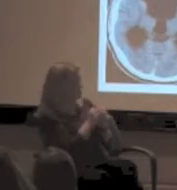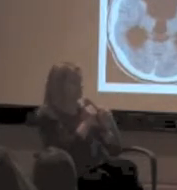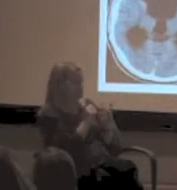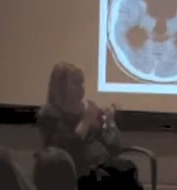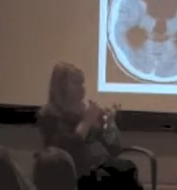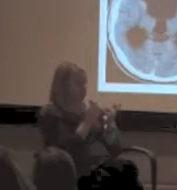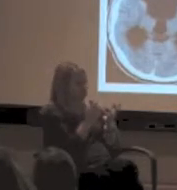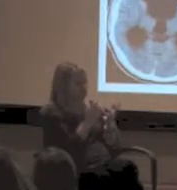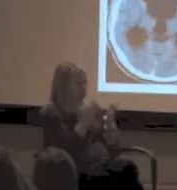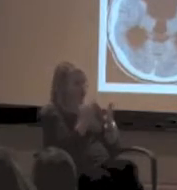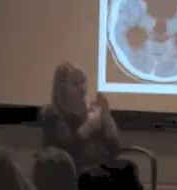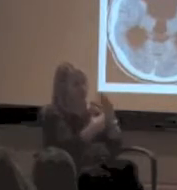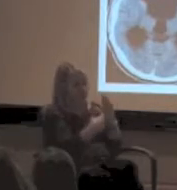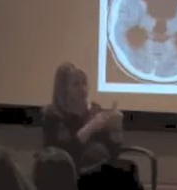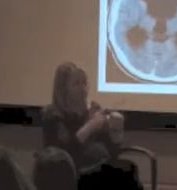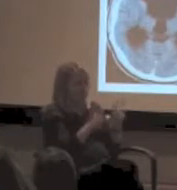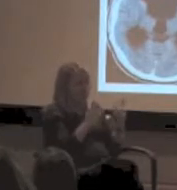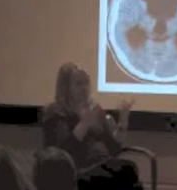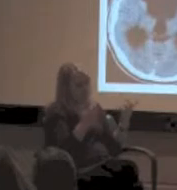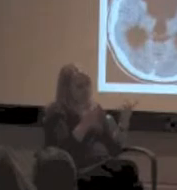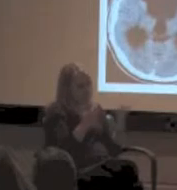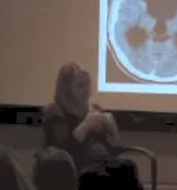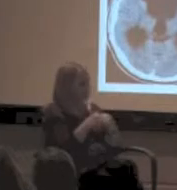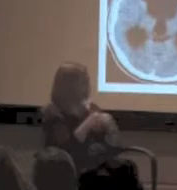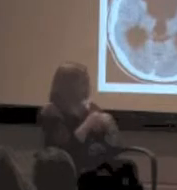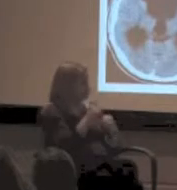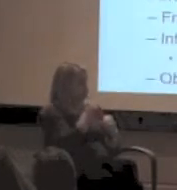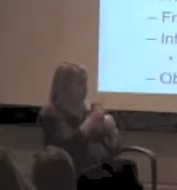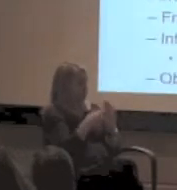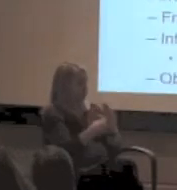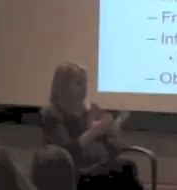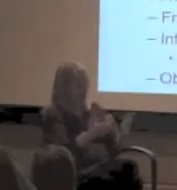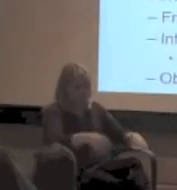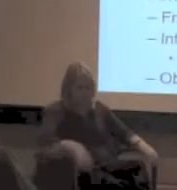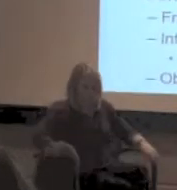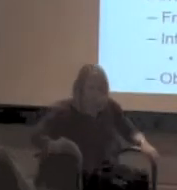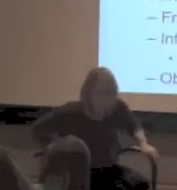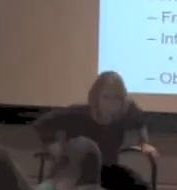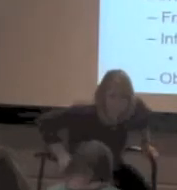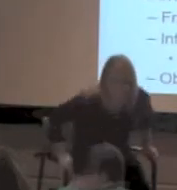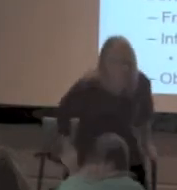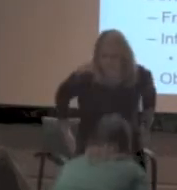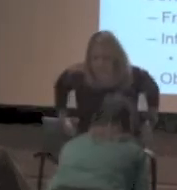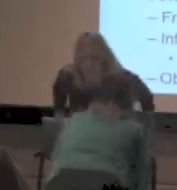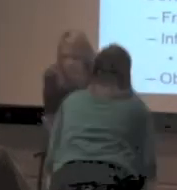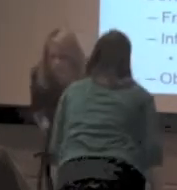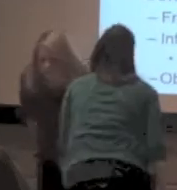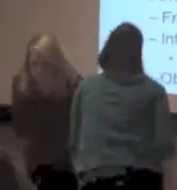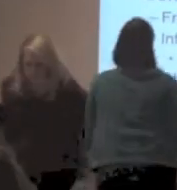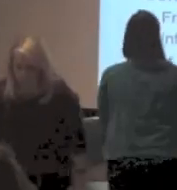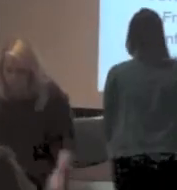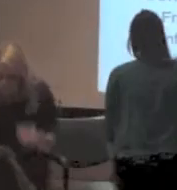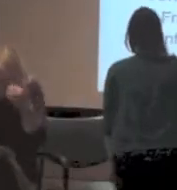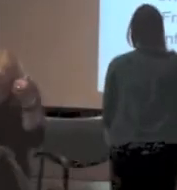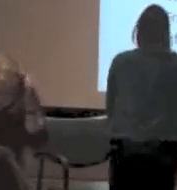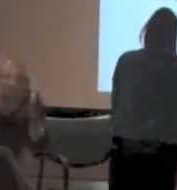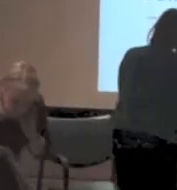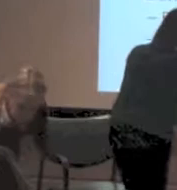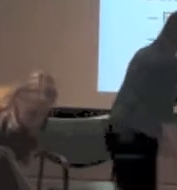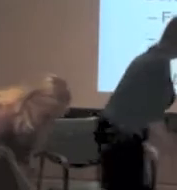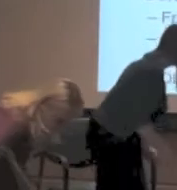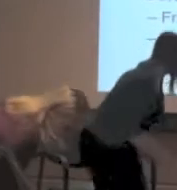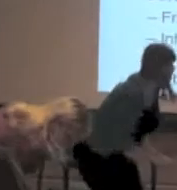exaggerated example, but it's a real one. So treatment are shunts. So